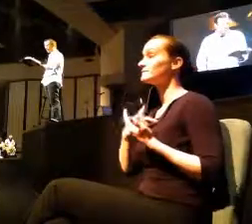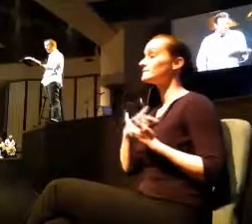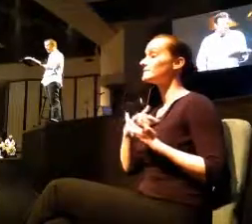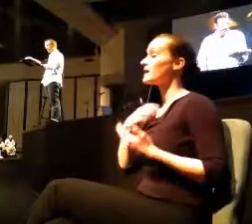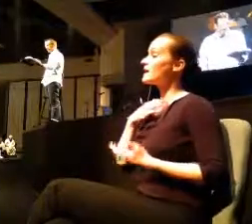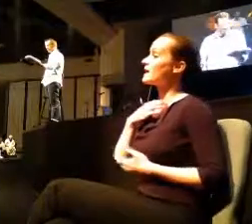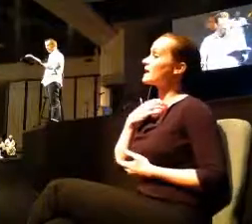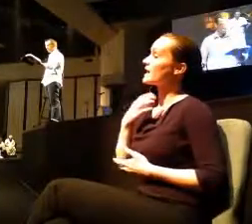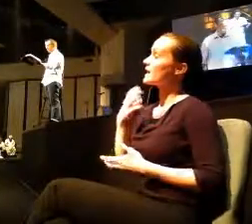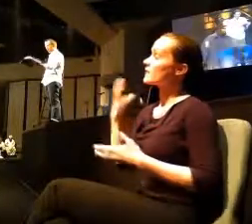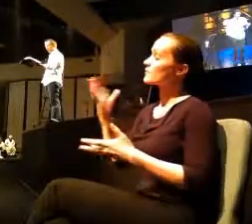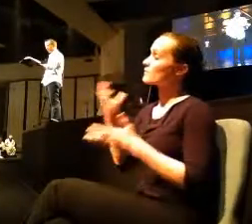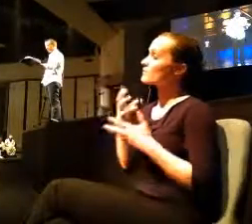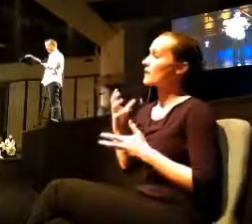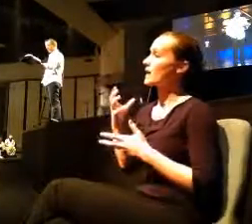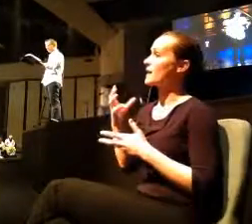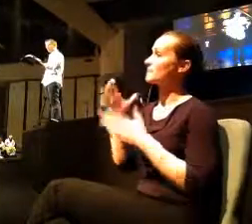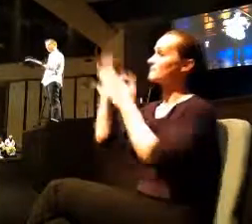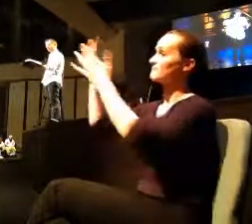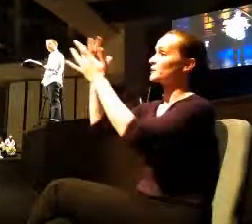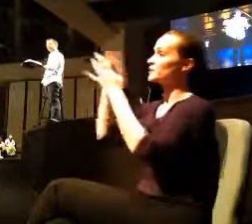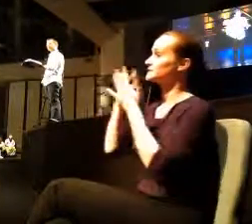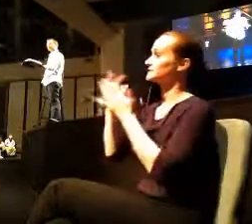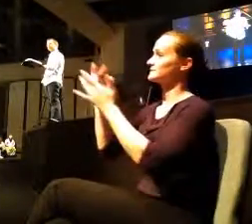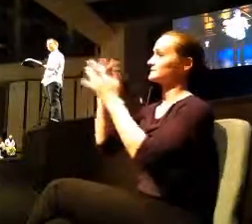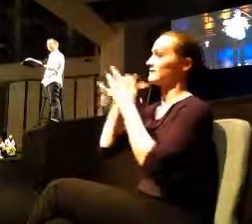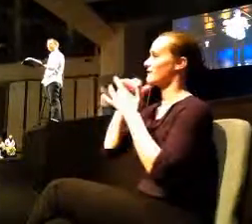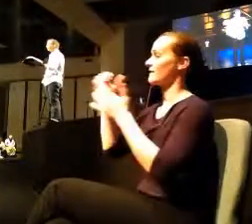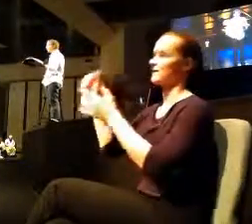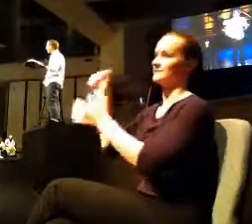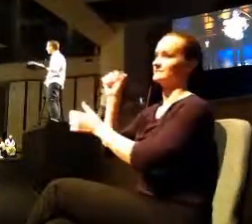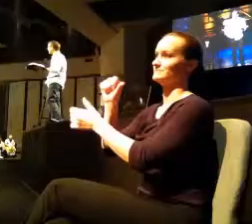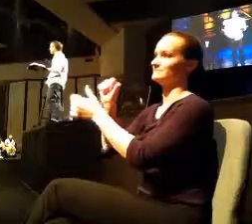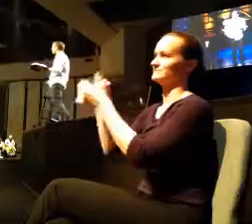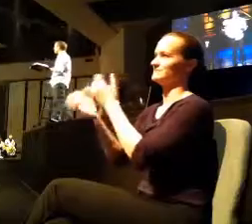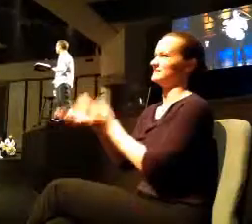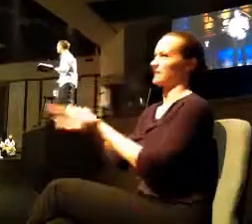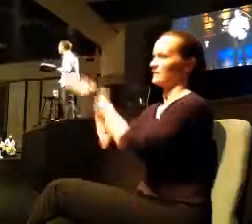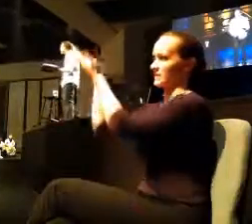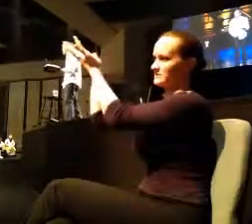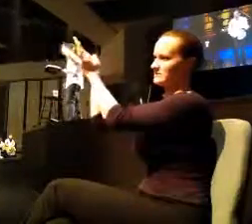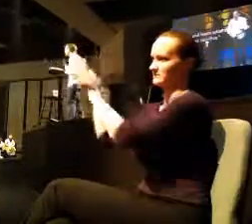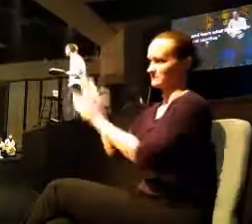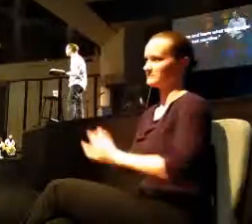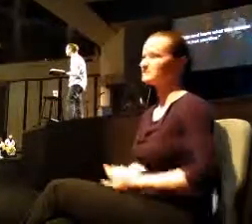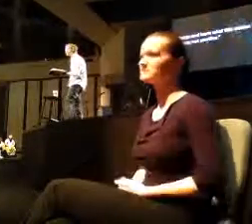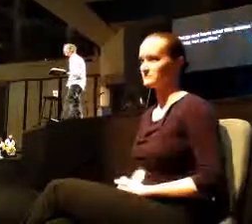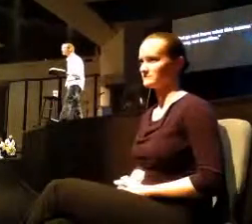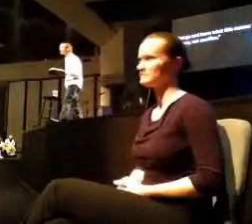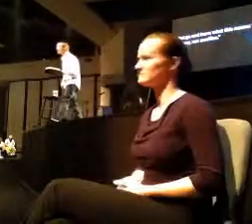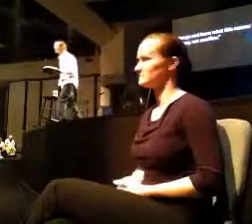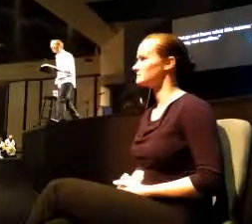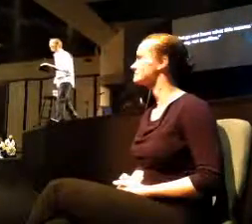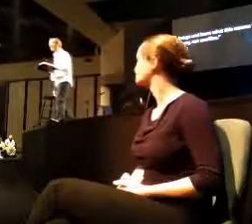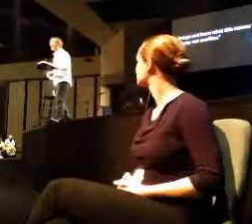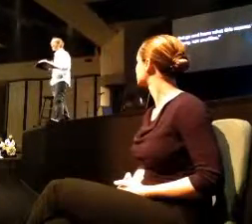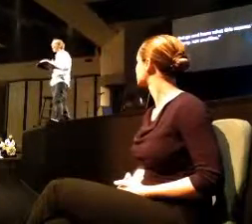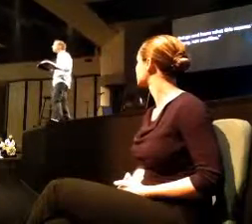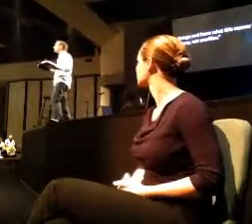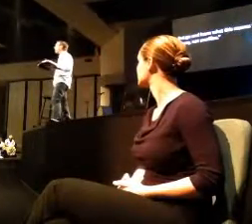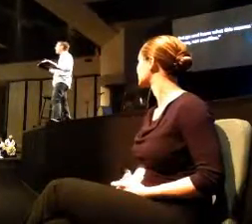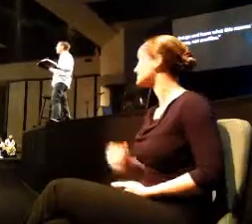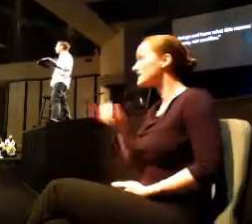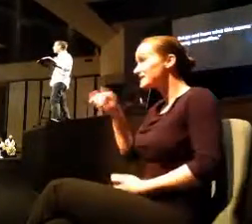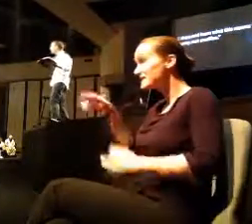desire mercy, not sacrifice. And what he's saying in this moment is, you guys have missed it. You don't understand why